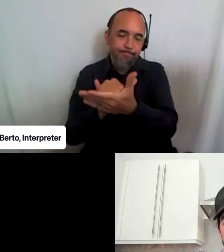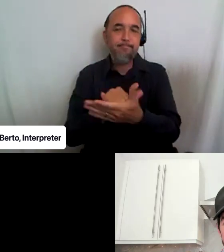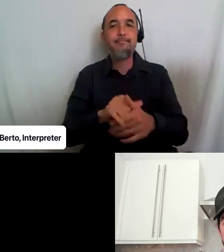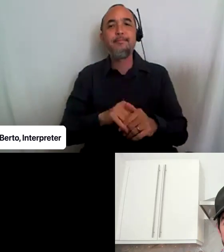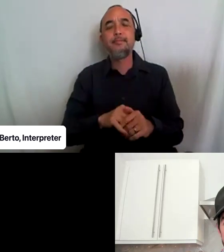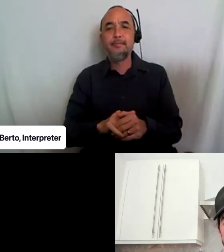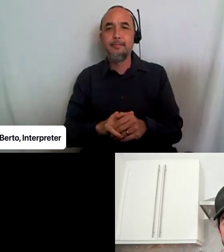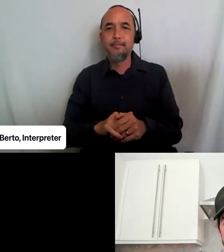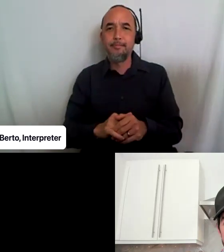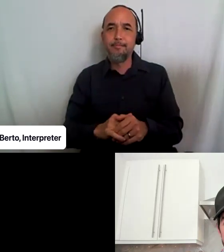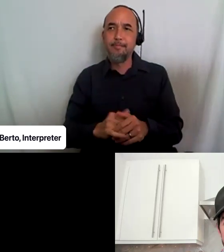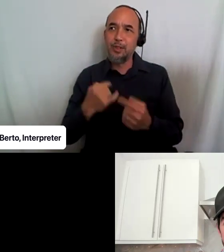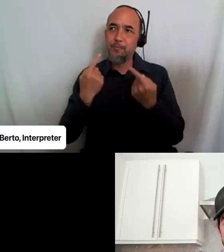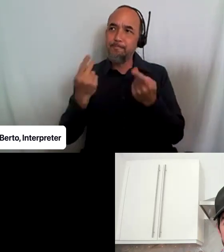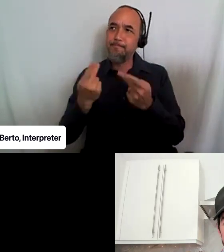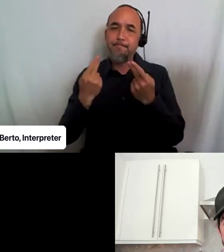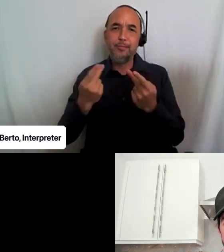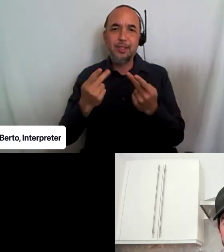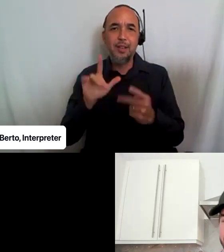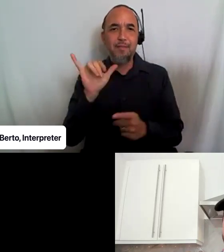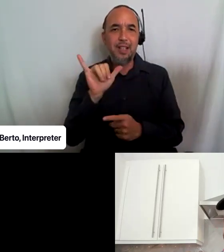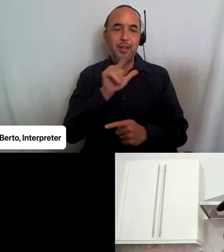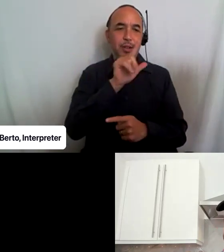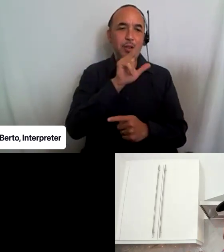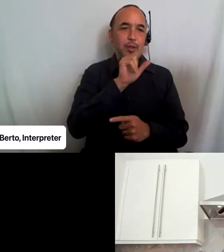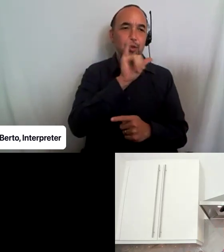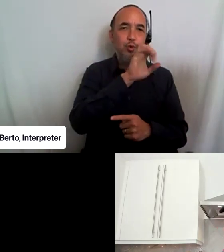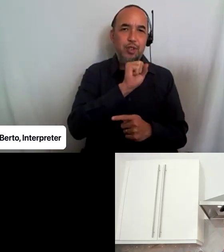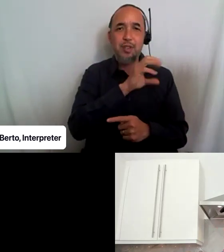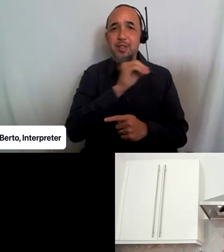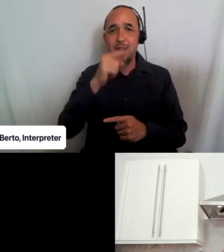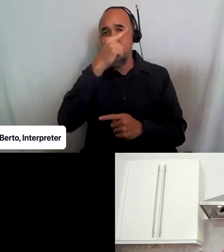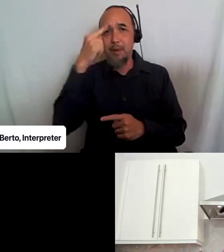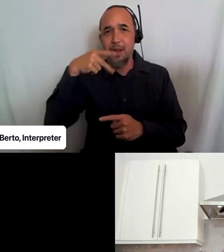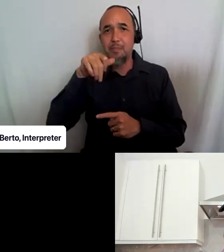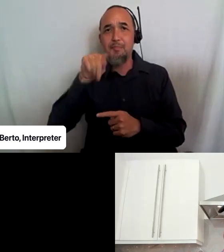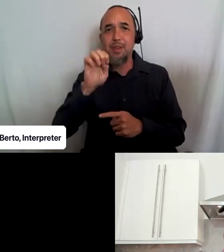were like Lucius and Black Pete, just nothing can keep us apart.